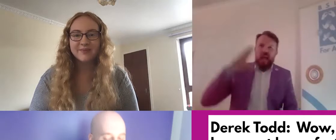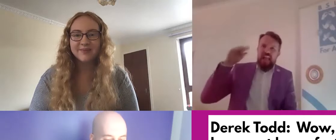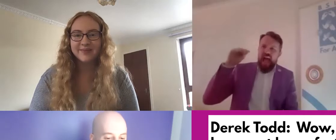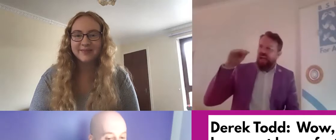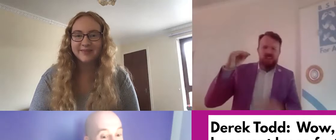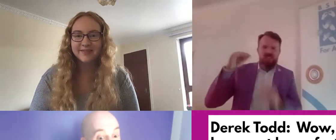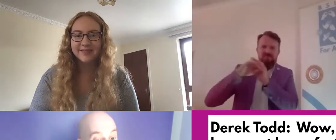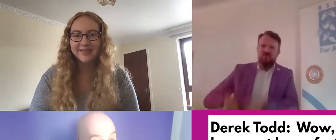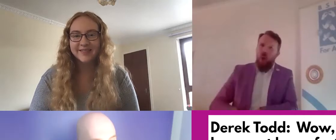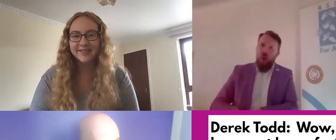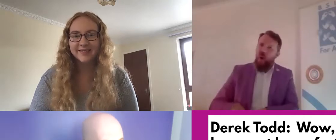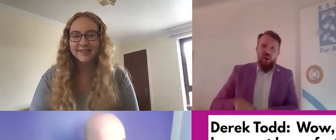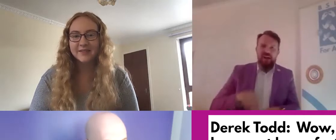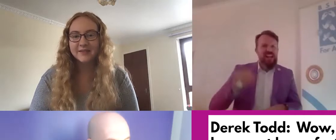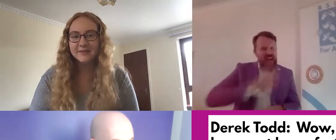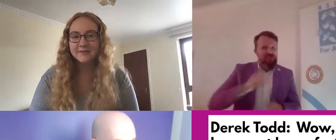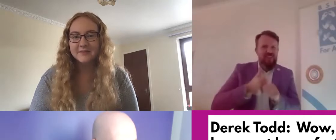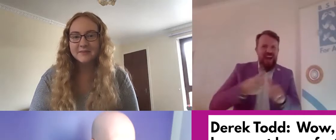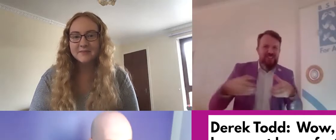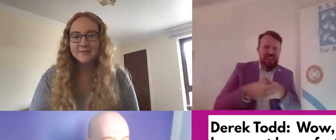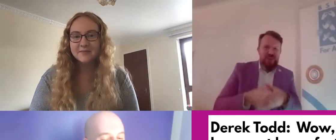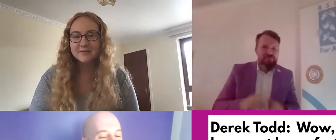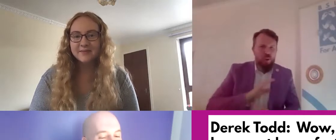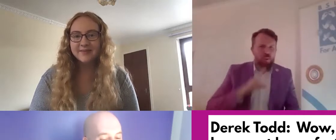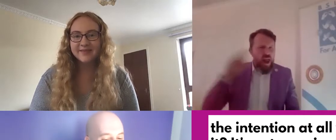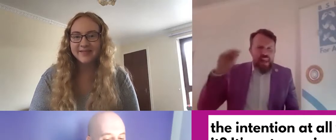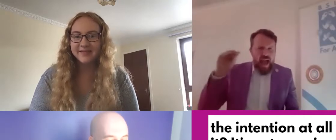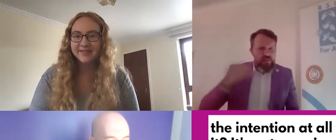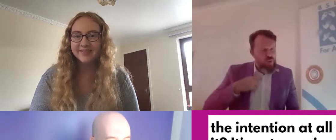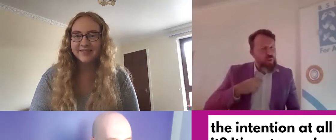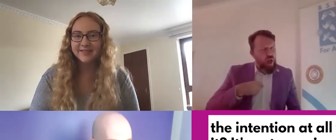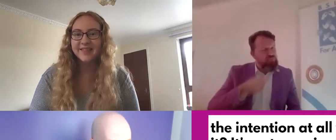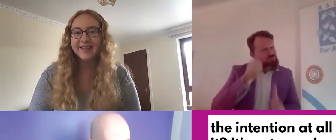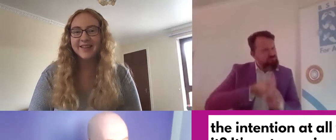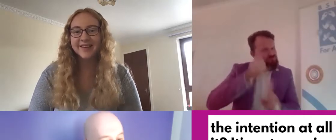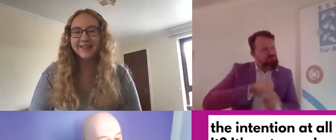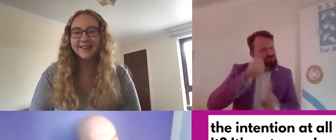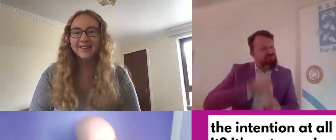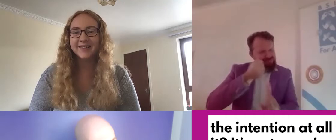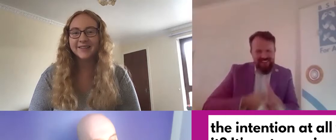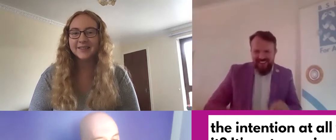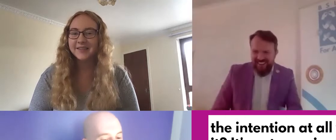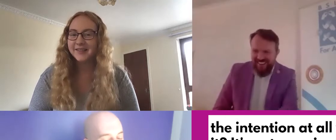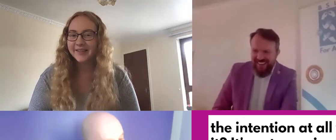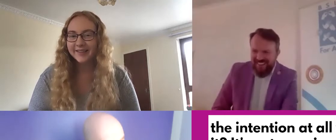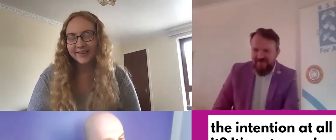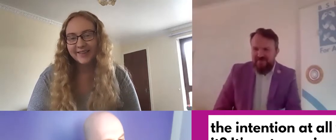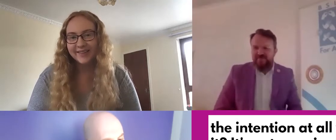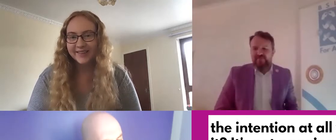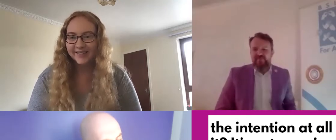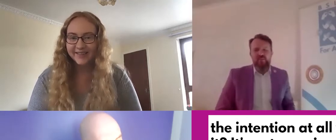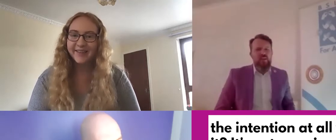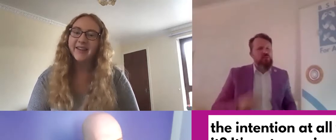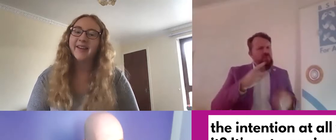Ah, yes. Now, some people call it nag as in they're nagging, but that wasn't the intention at all, was it? It's not nagging. It's about